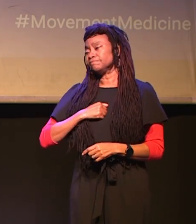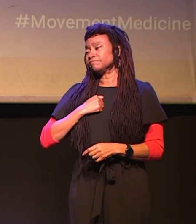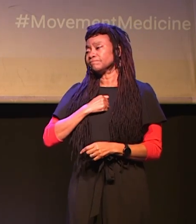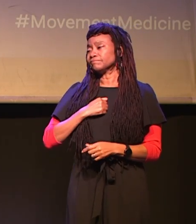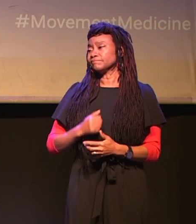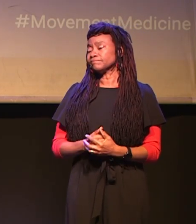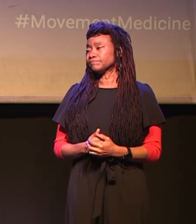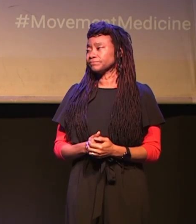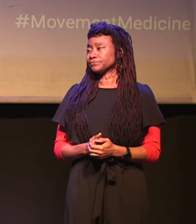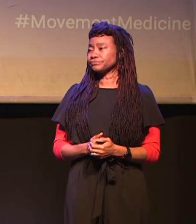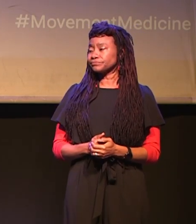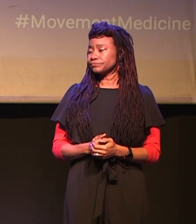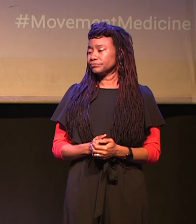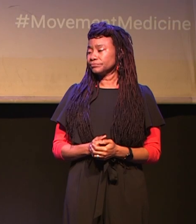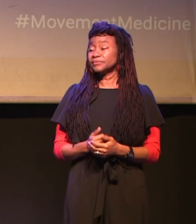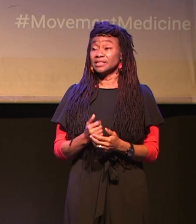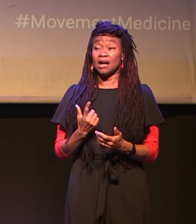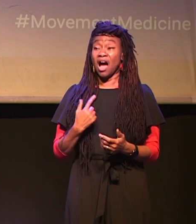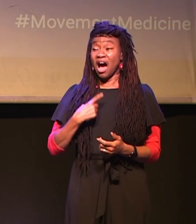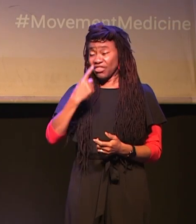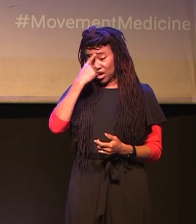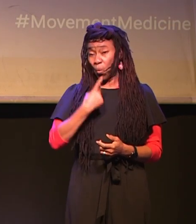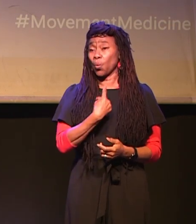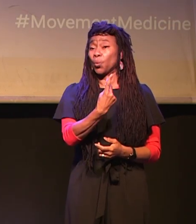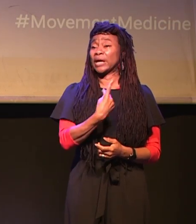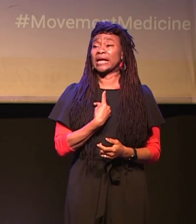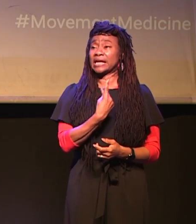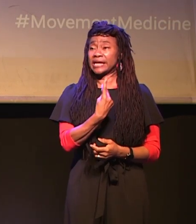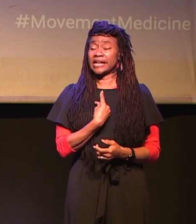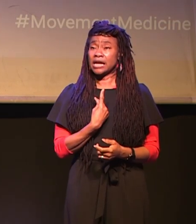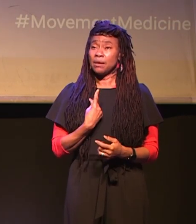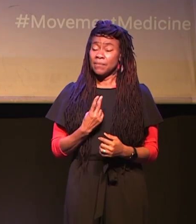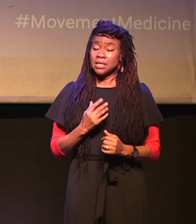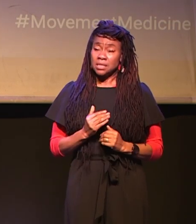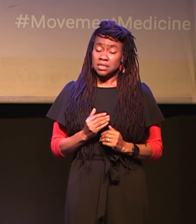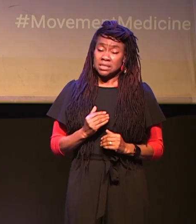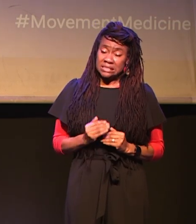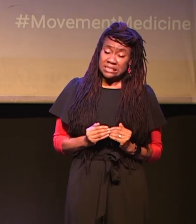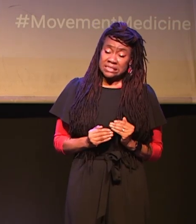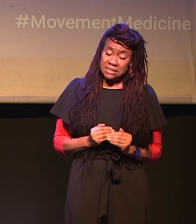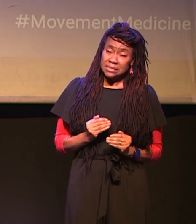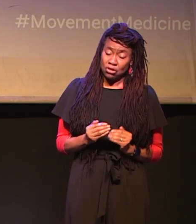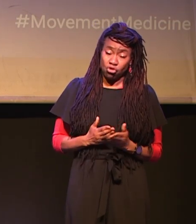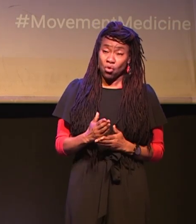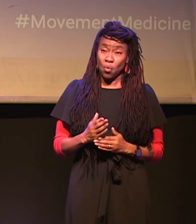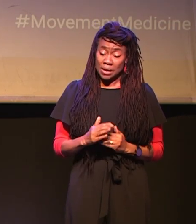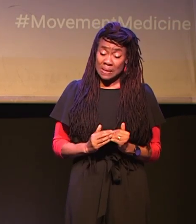like in many ways, we've fumbled our way through that. Like we've built it up over time. It's not